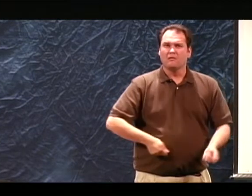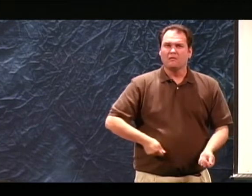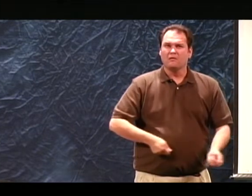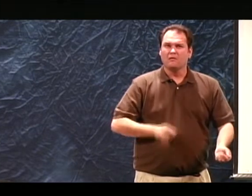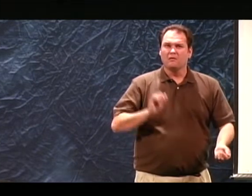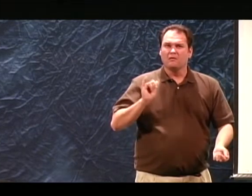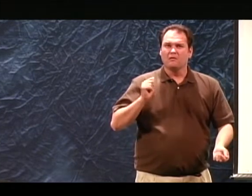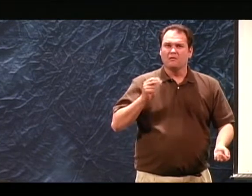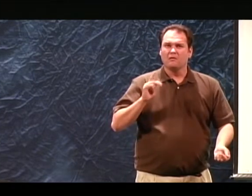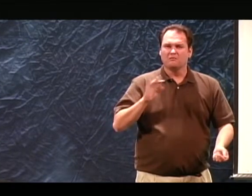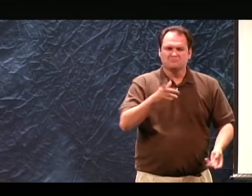has